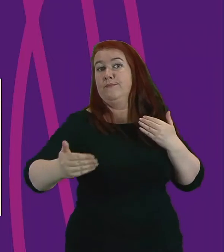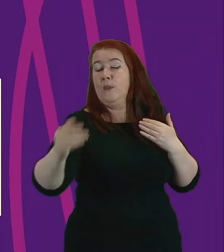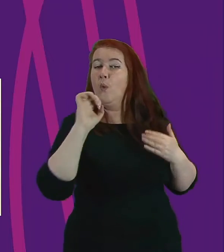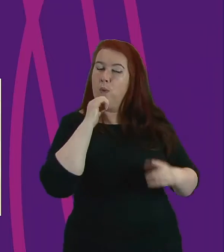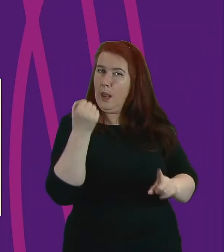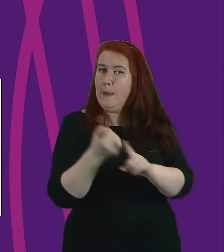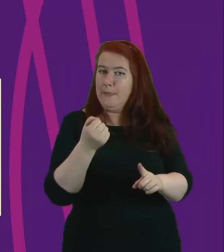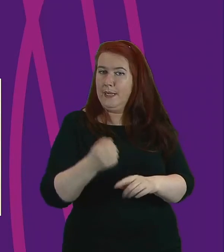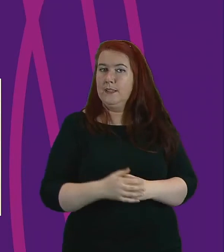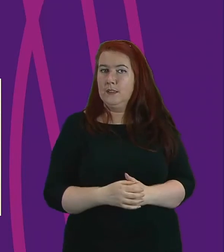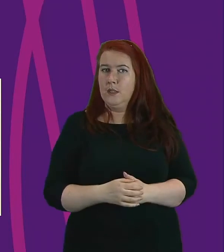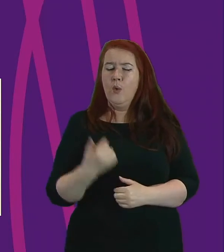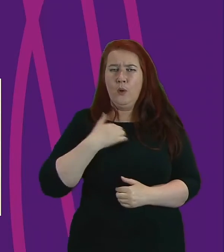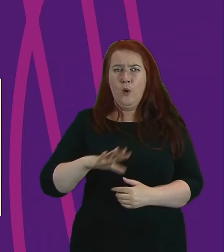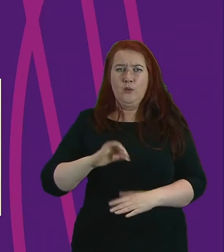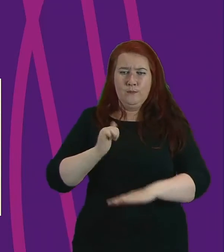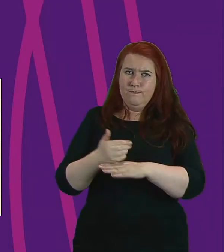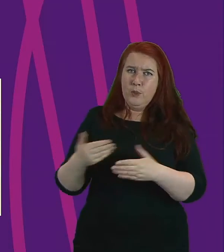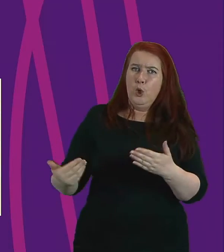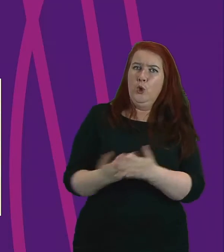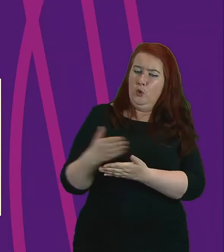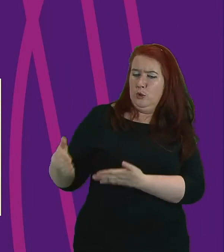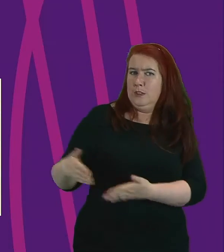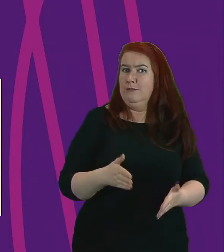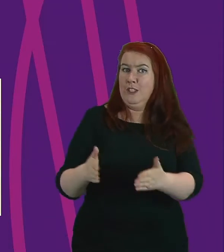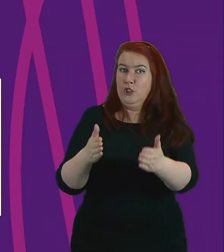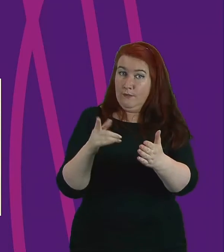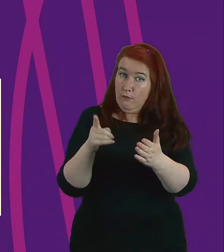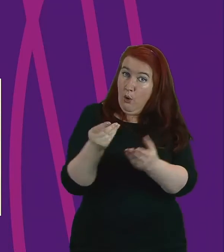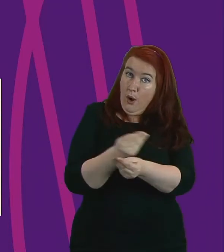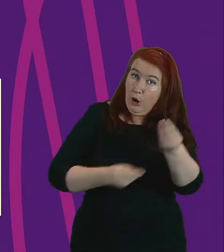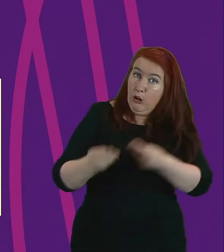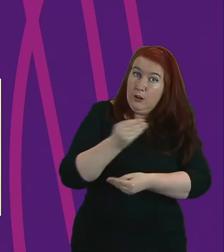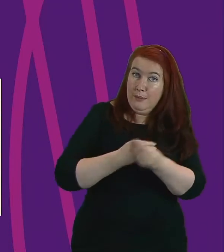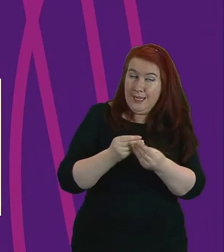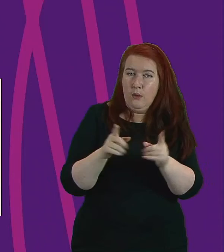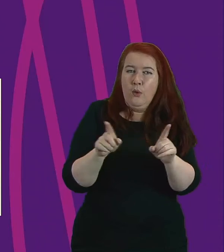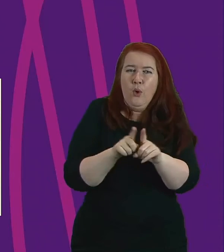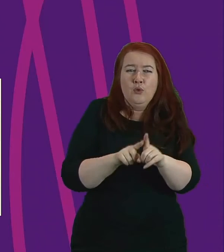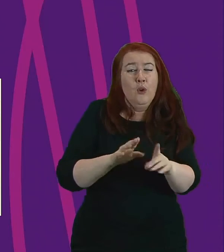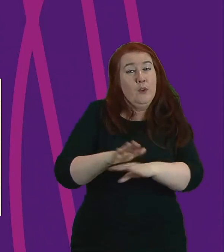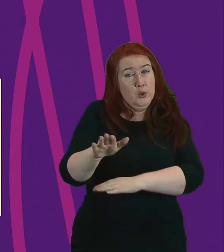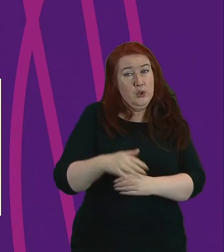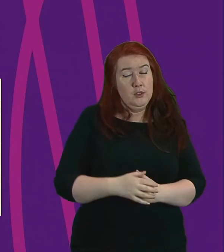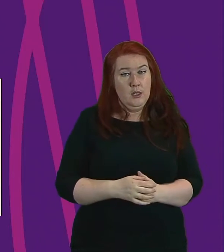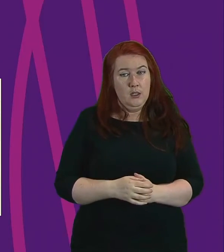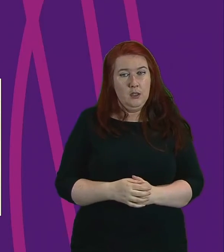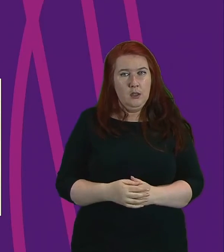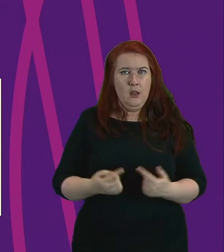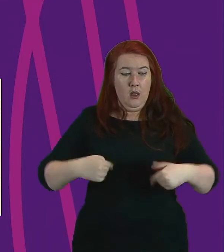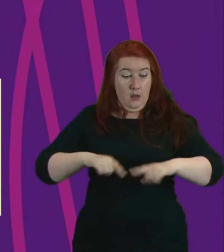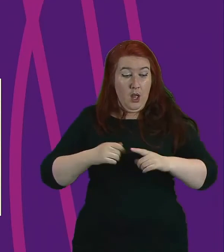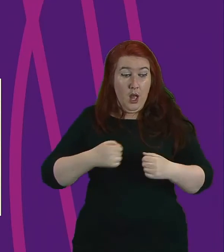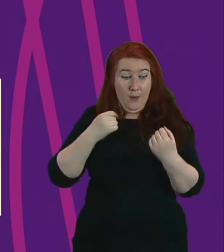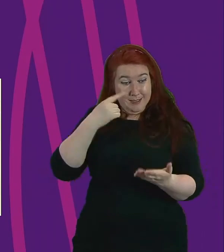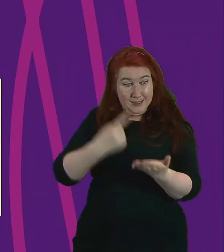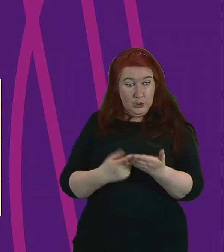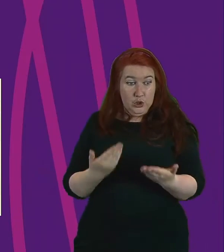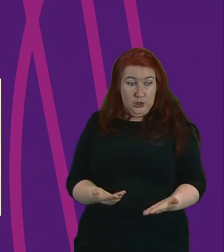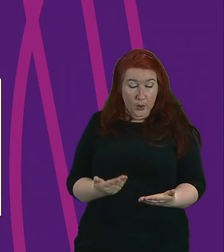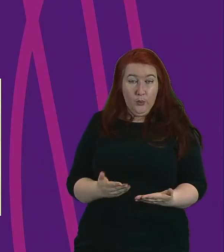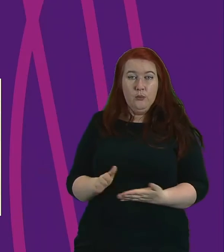want to set the direction for the recovery of the economy and for the future. We want to be making decisions now that in 10